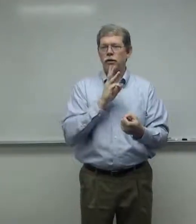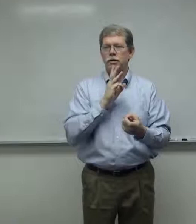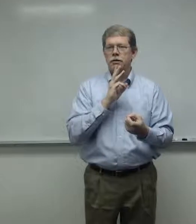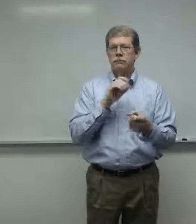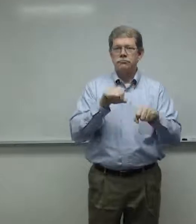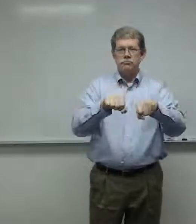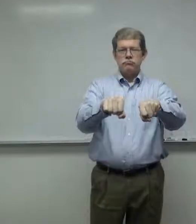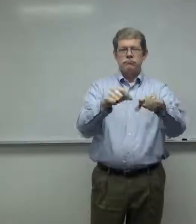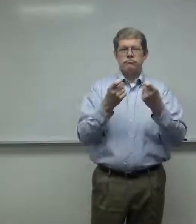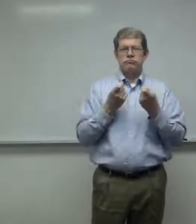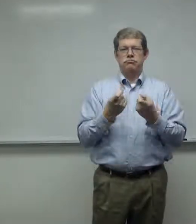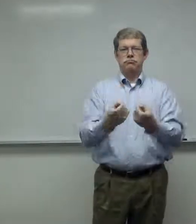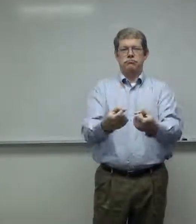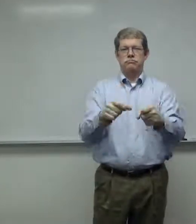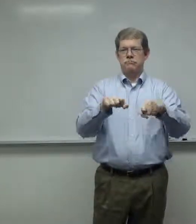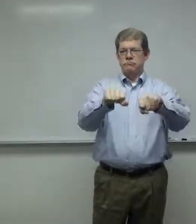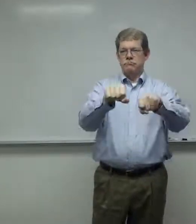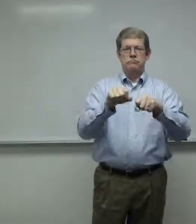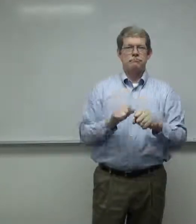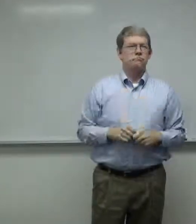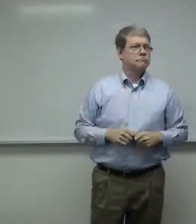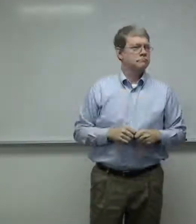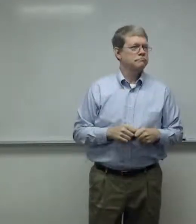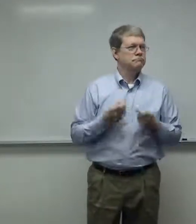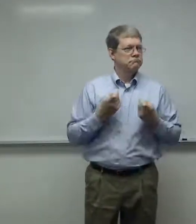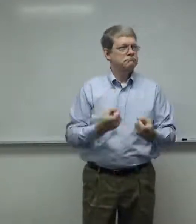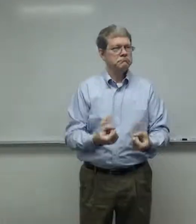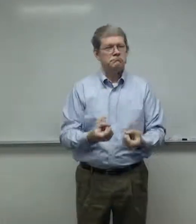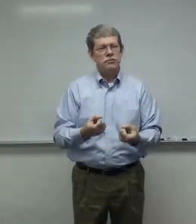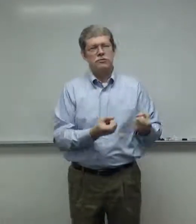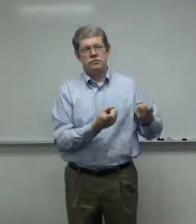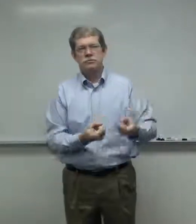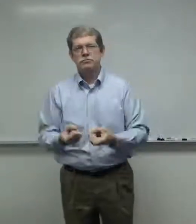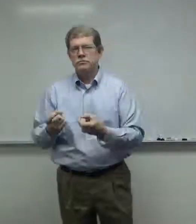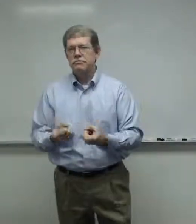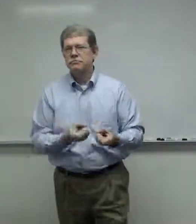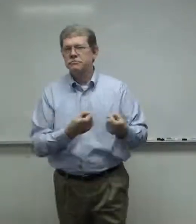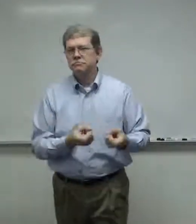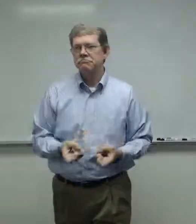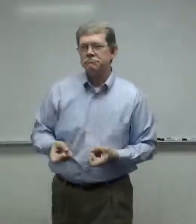can be water skiing, like you're holding up and water skiing.